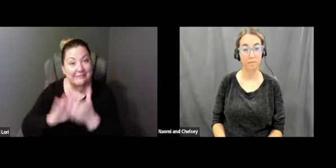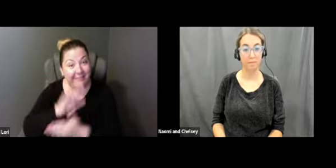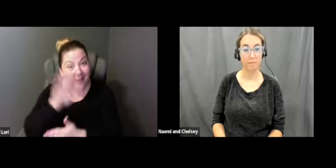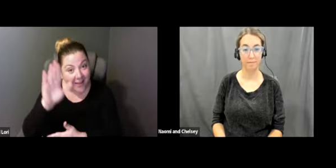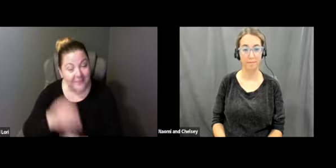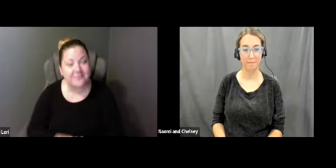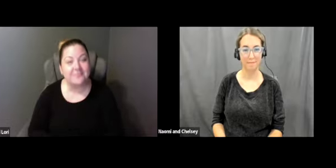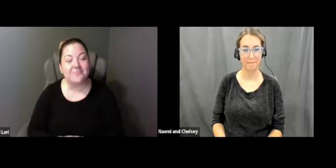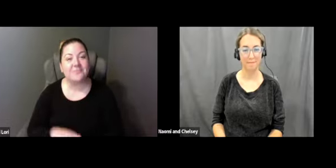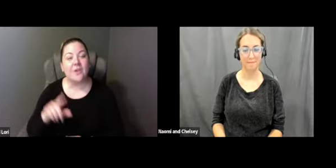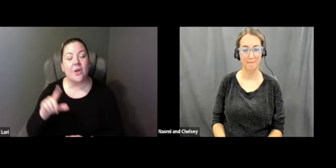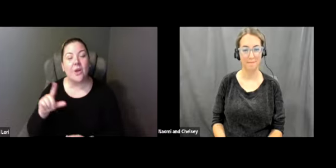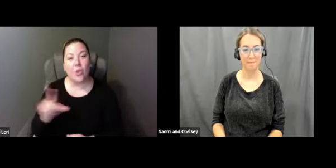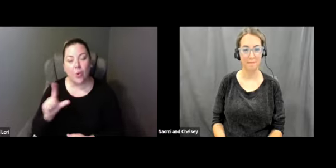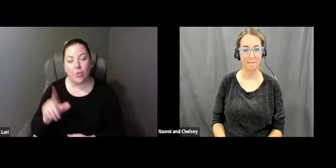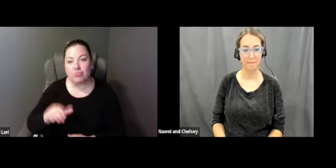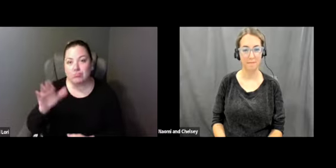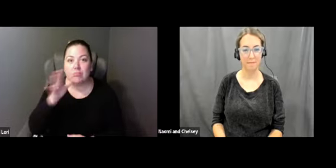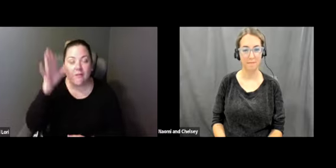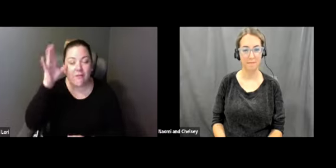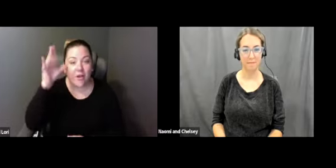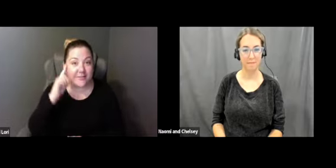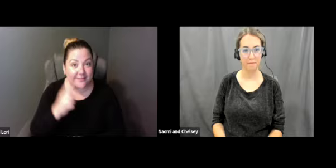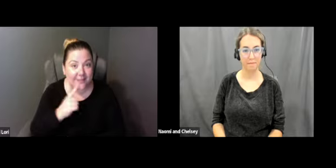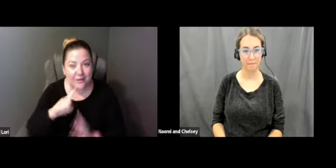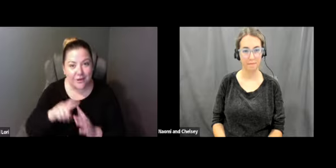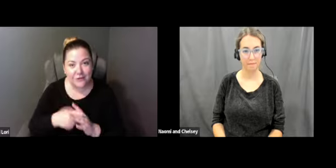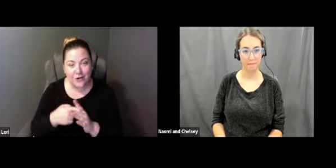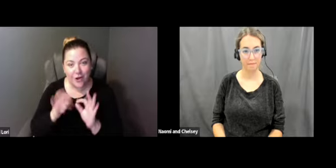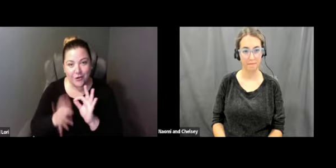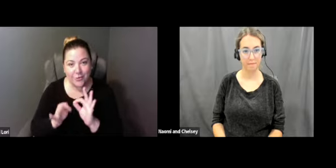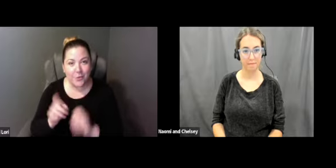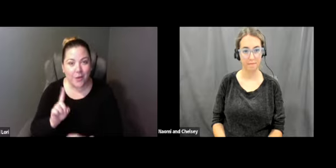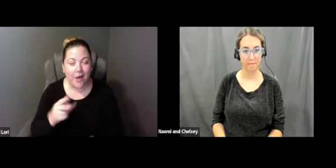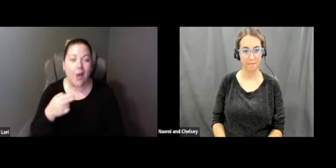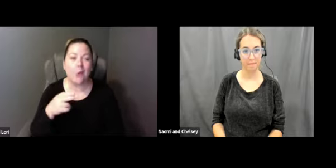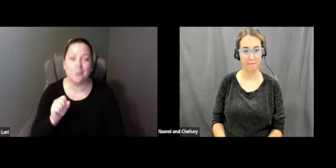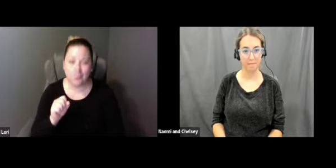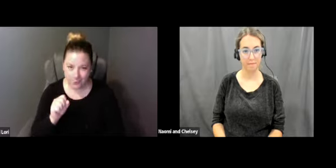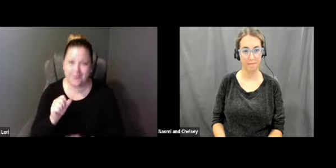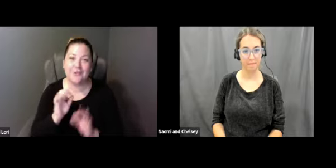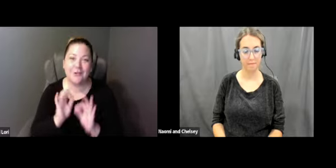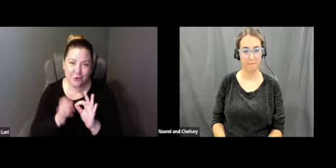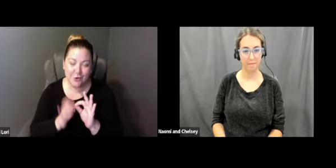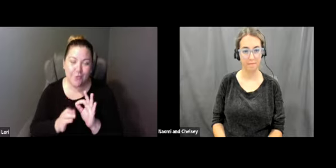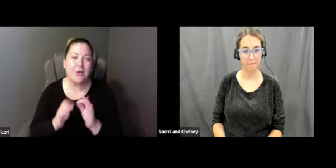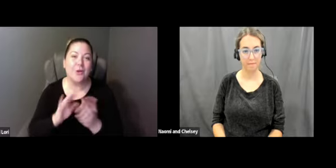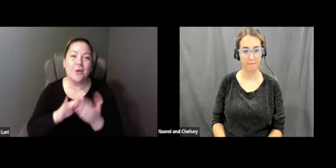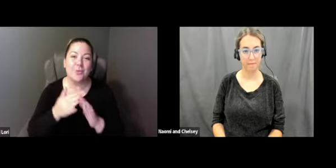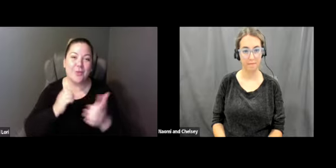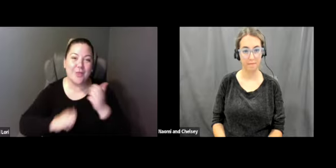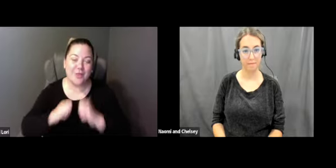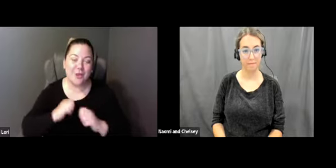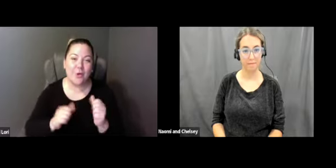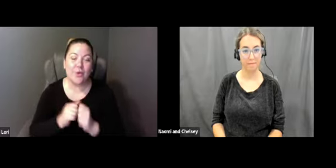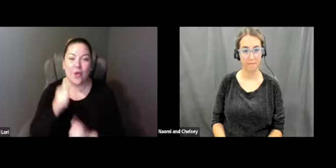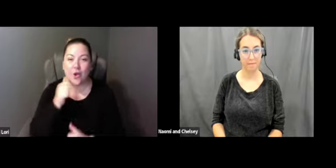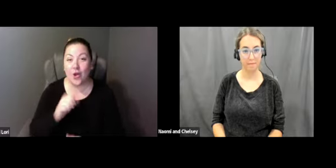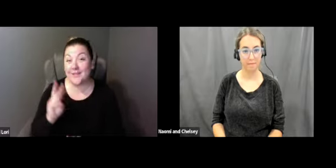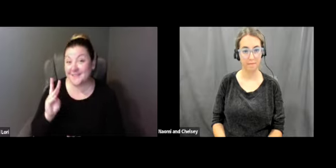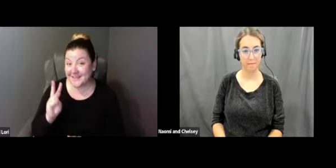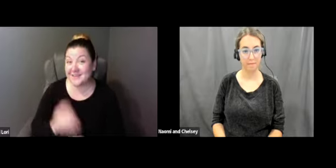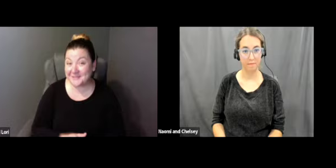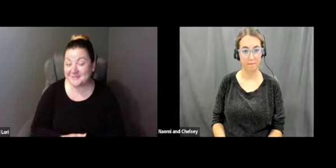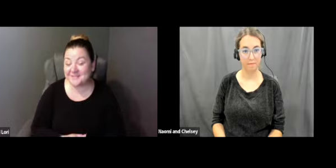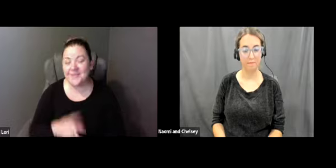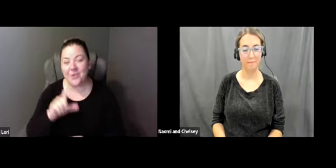grew up with deaf parents and started her interpreting career in high school, interpreting community theater shows for the Girl Scouts. Lori has